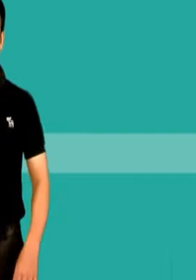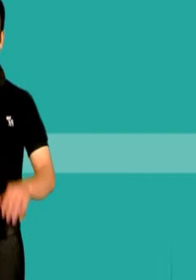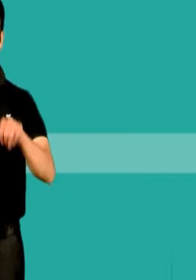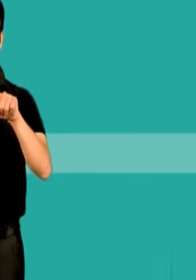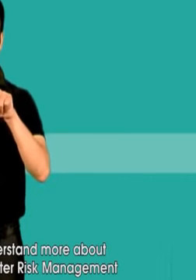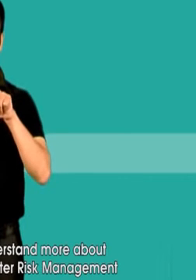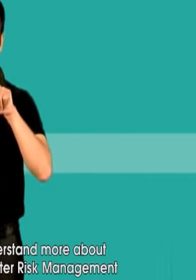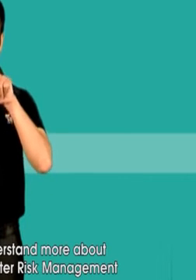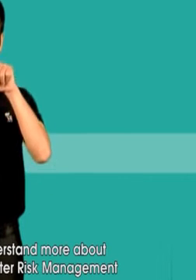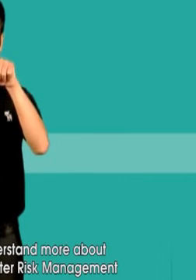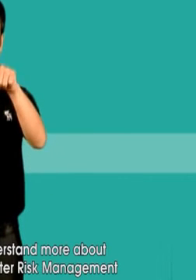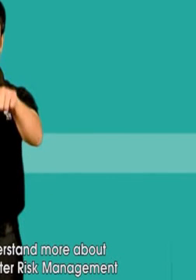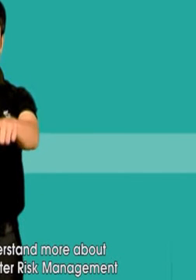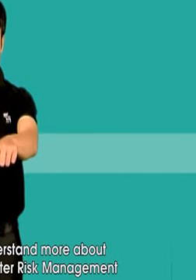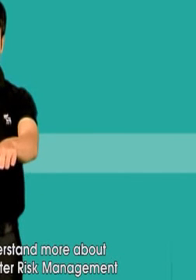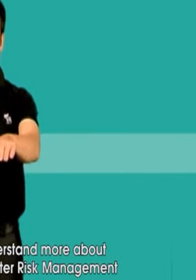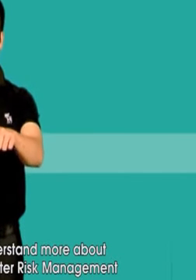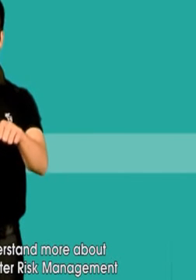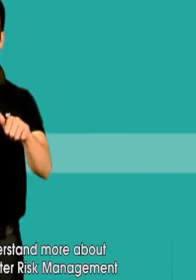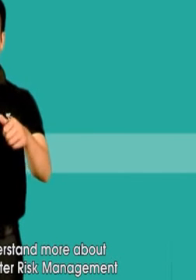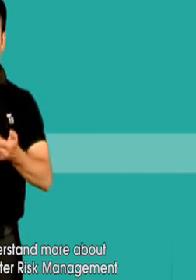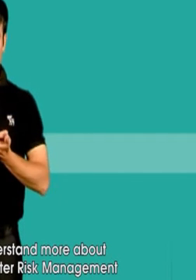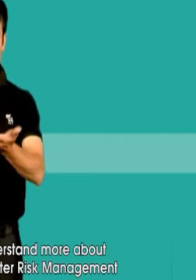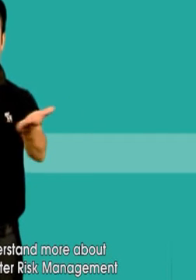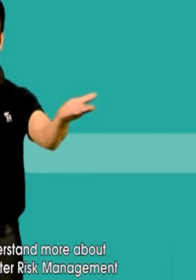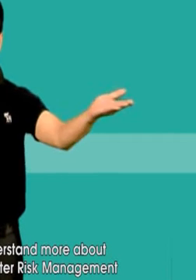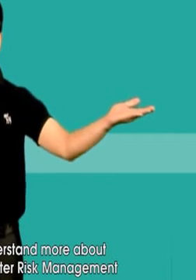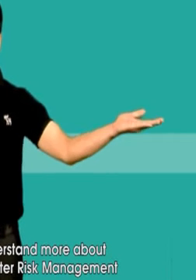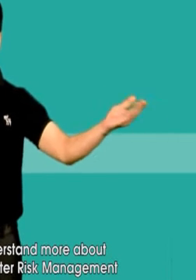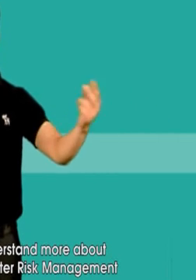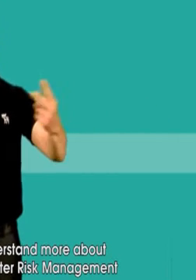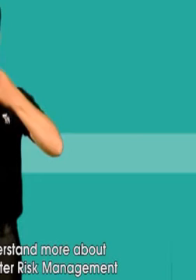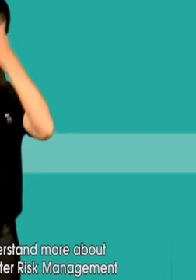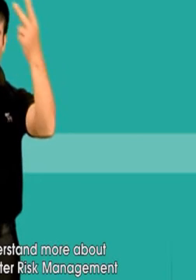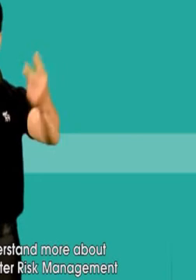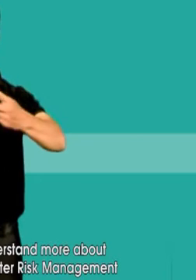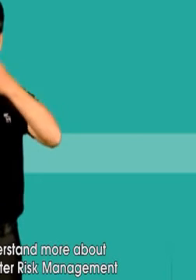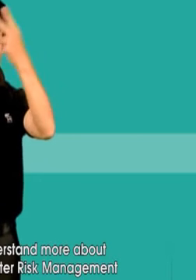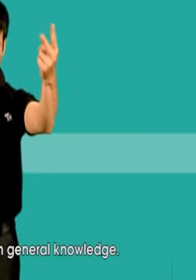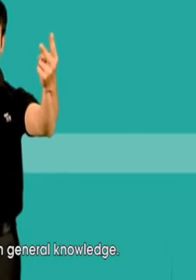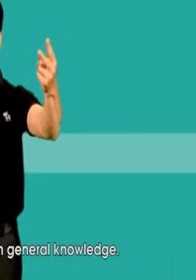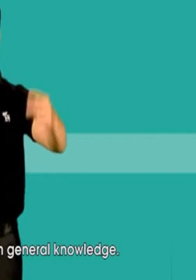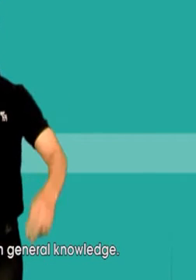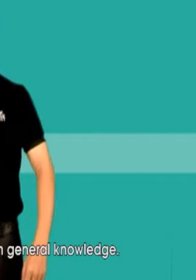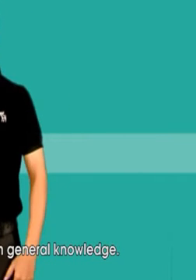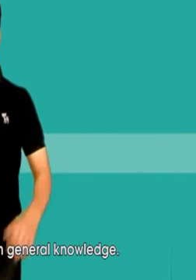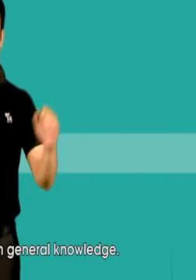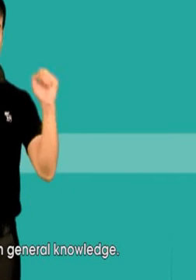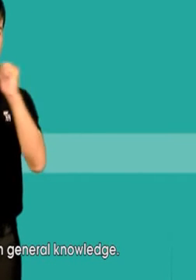Next, to help you understand more about community-based disaster risk management, we will go to a session on